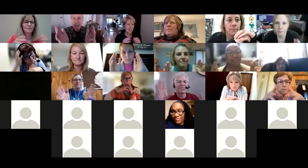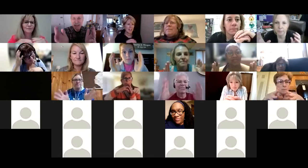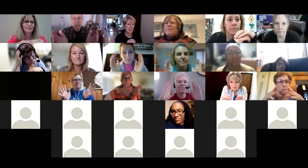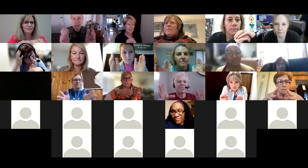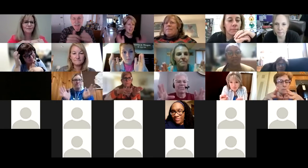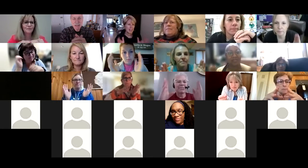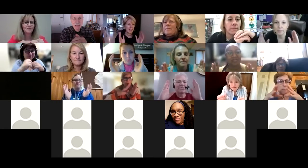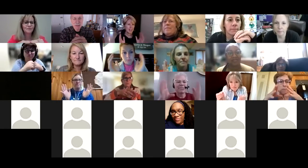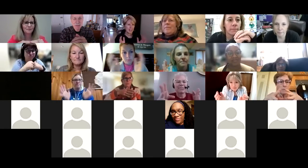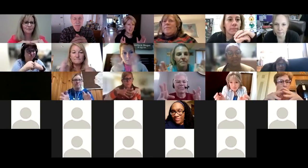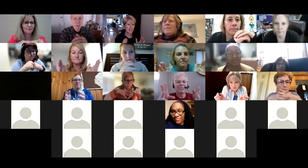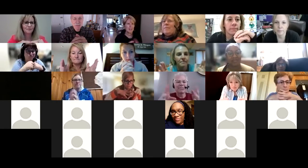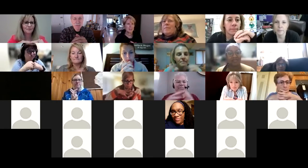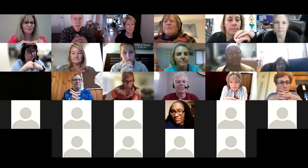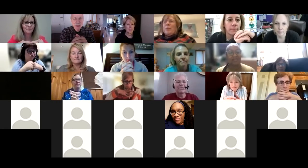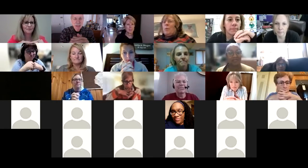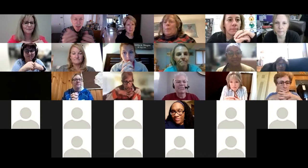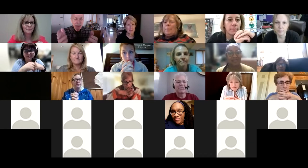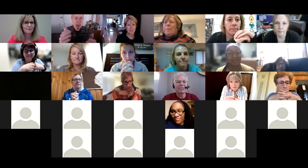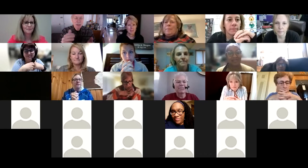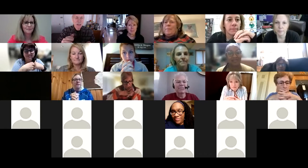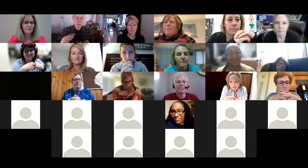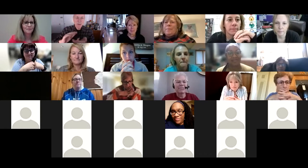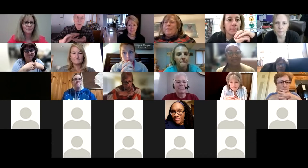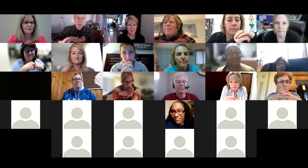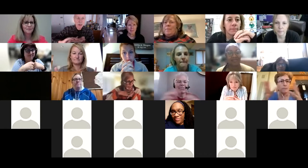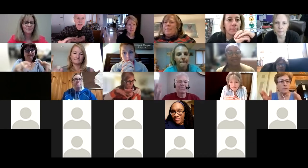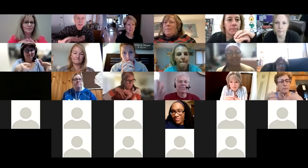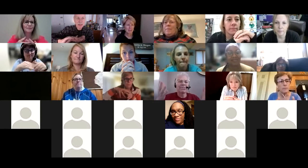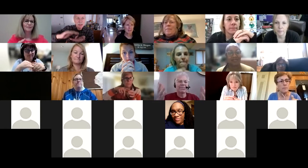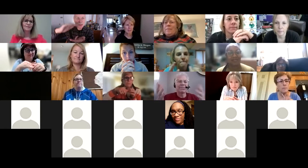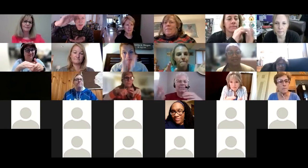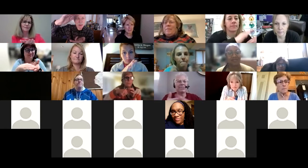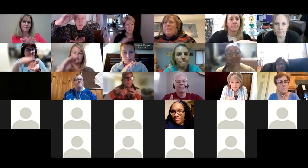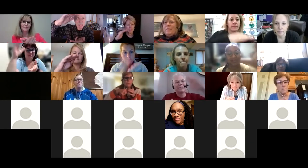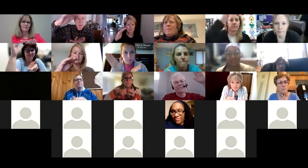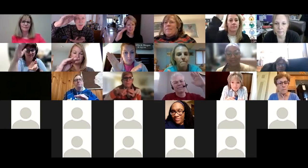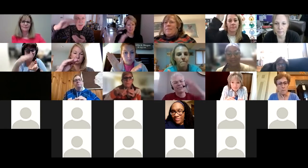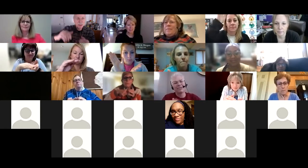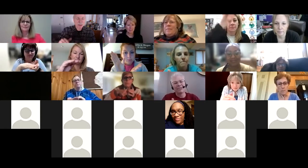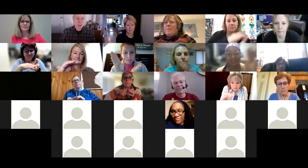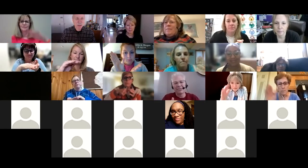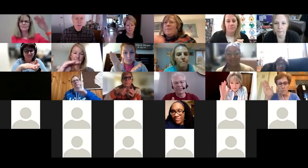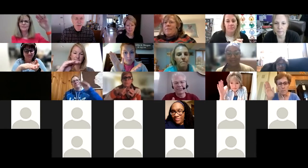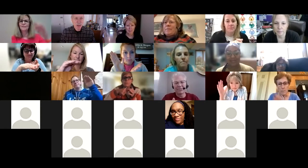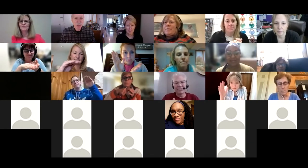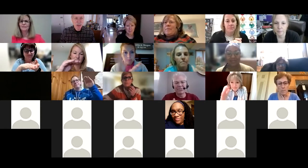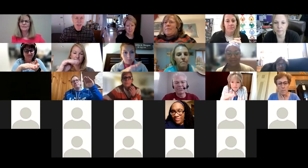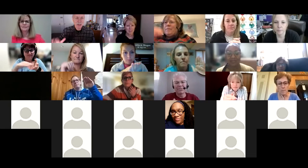sentences. And then you can say, when you start a sentence, start with a capital letter. When you finish the sentence,